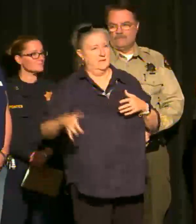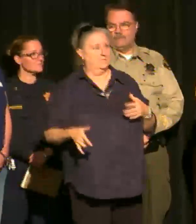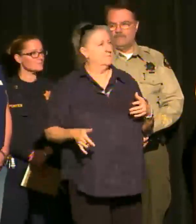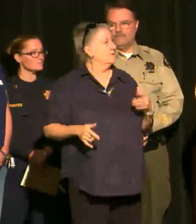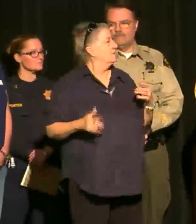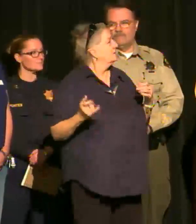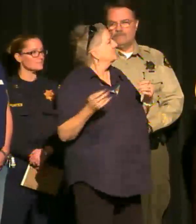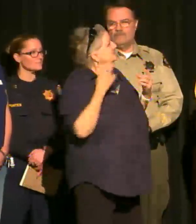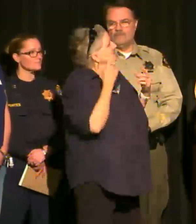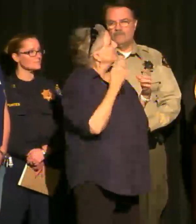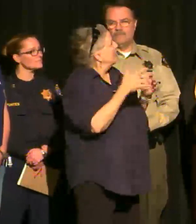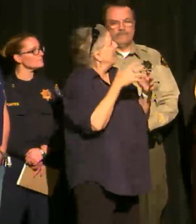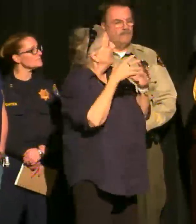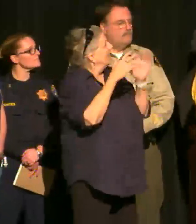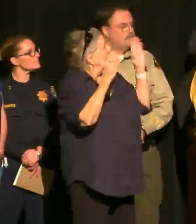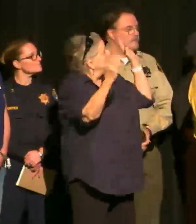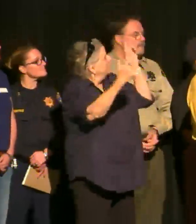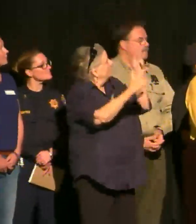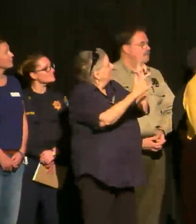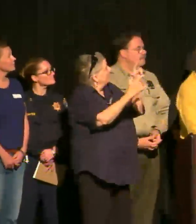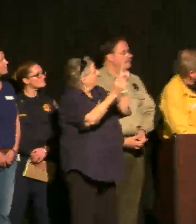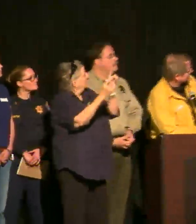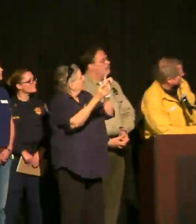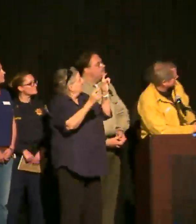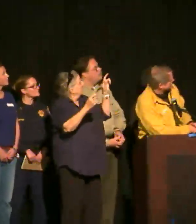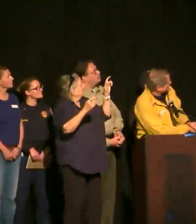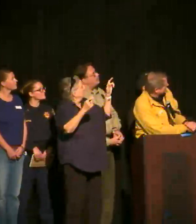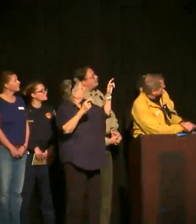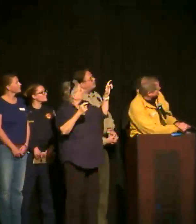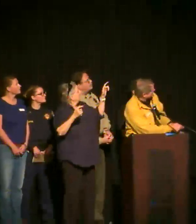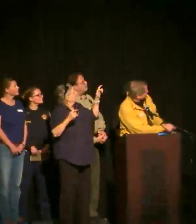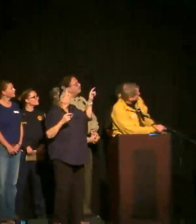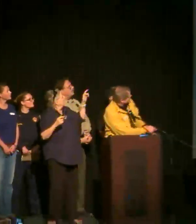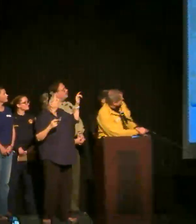Can you go out just a little bit? I think it's right there.